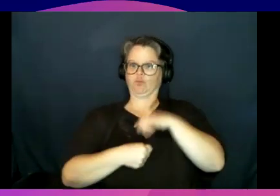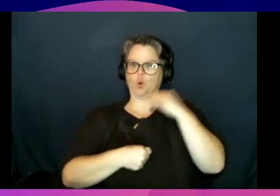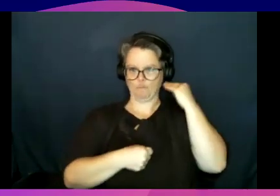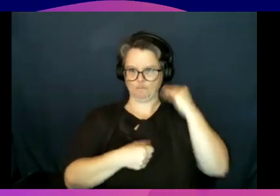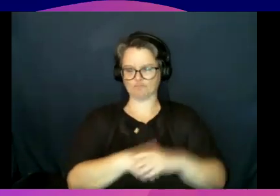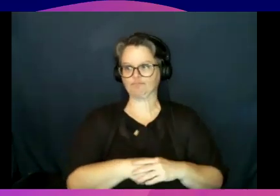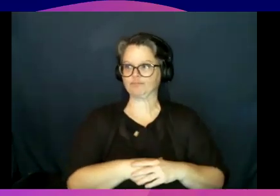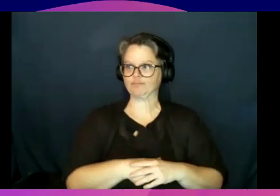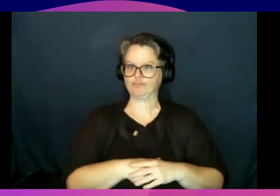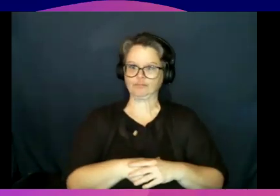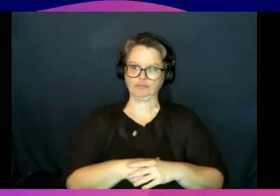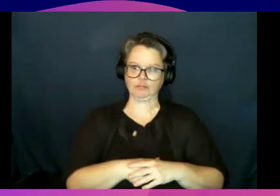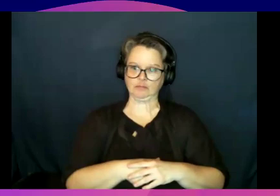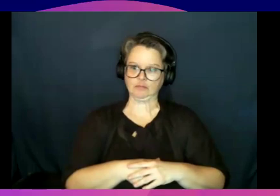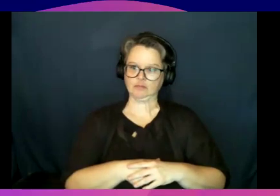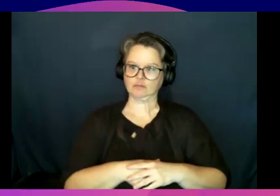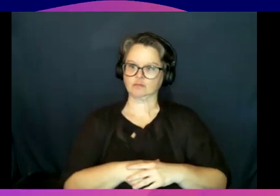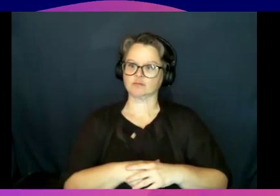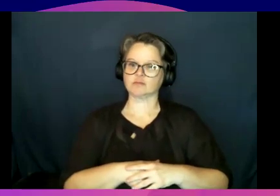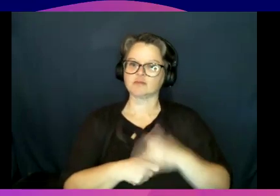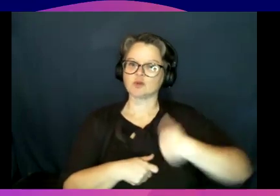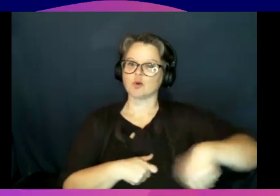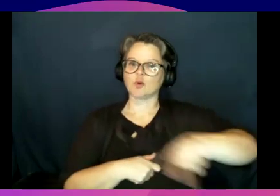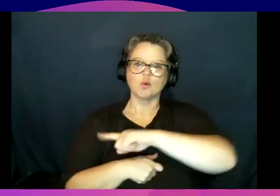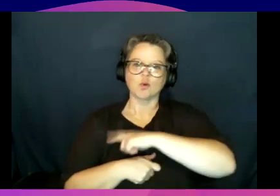So what did we learn? For folks joining